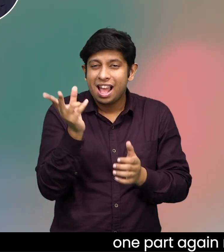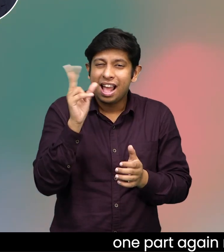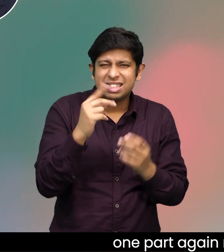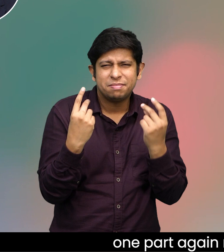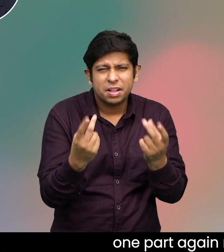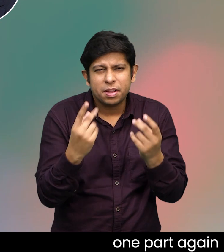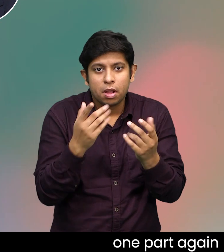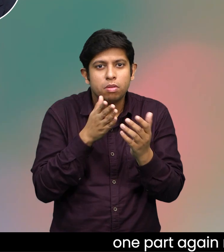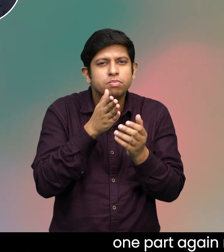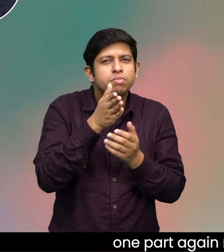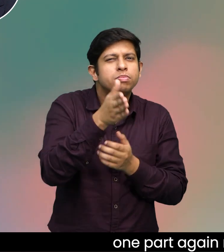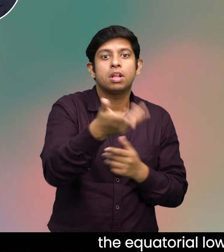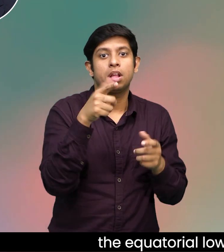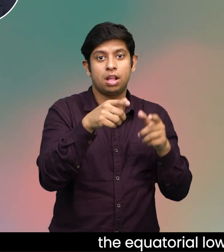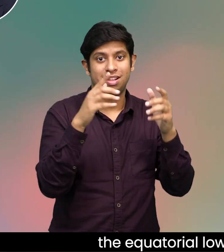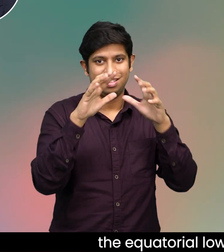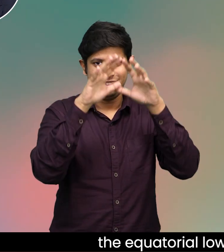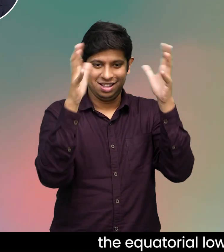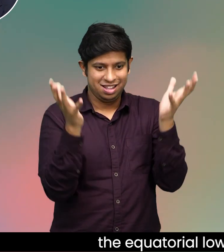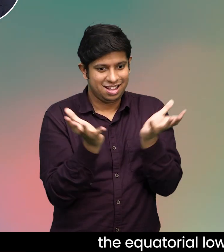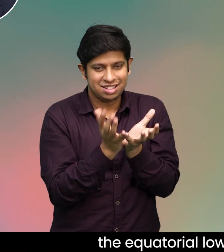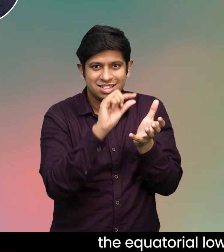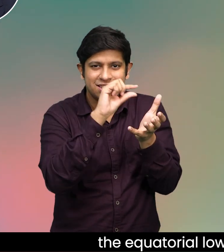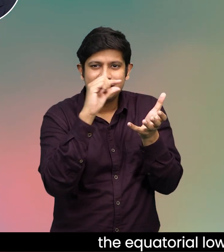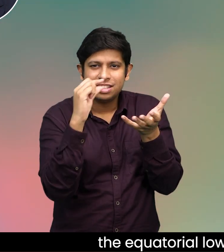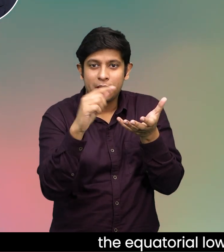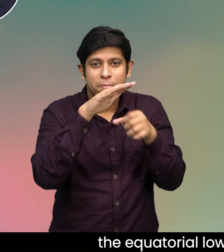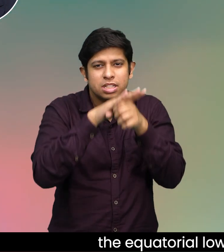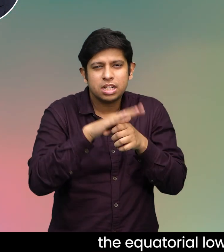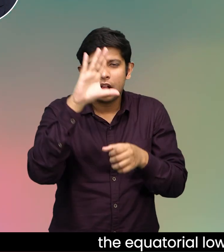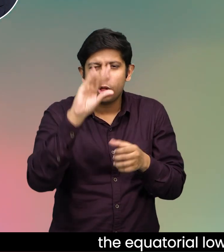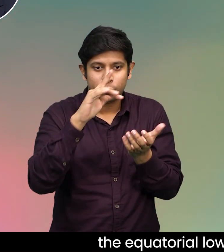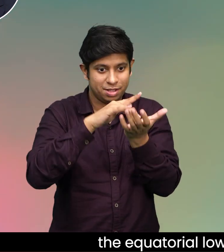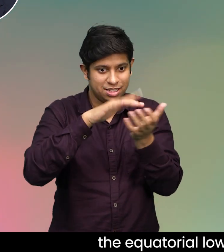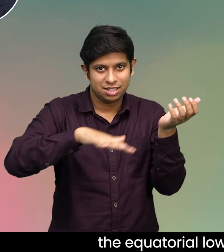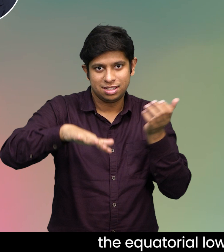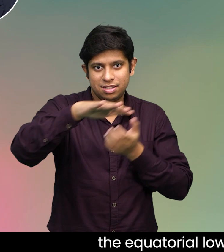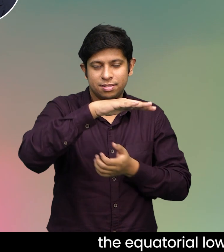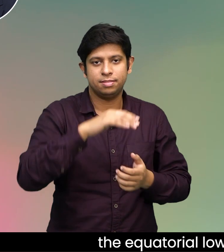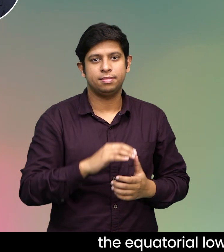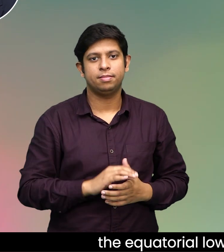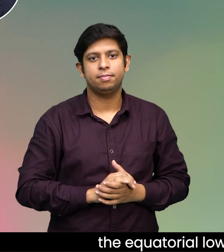One part again rushes towards the equatorial lower pressure area.